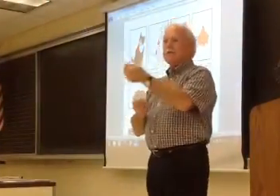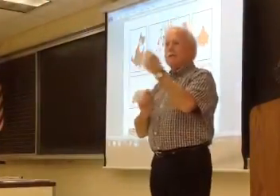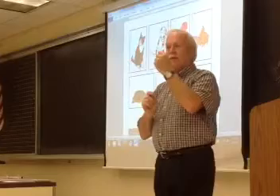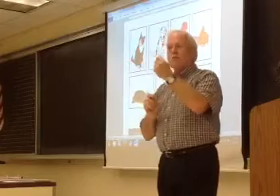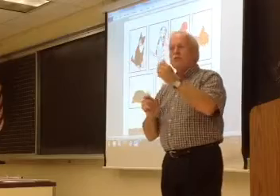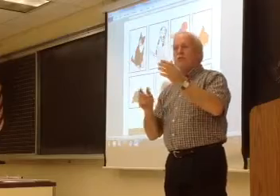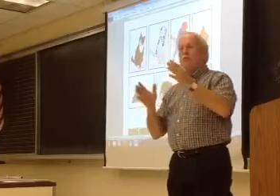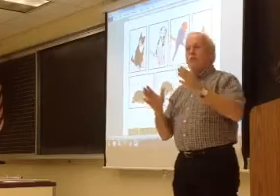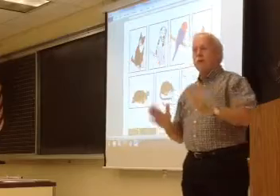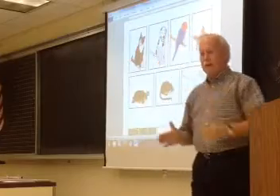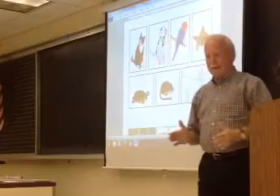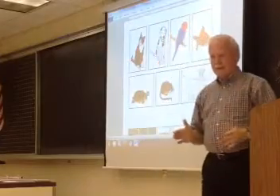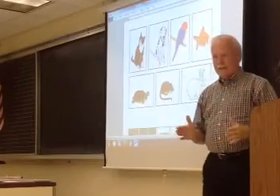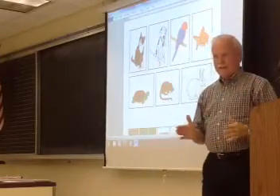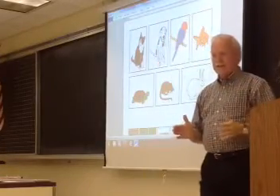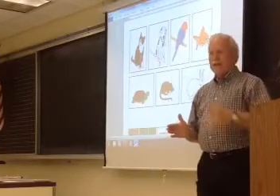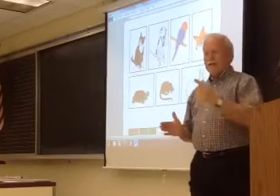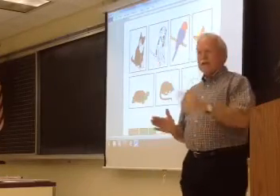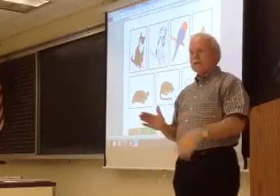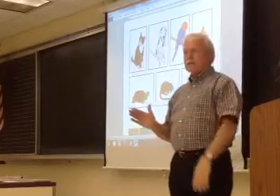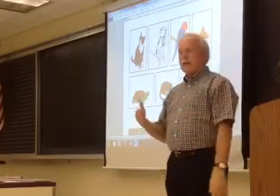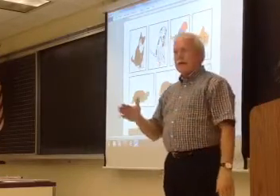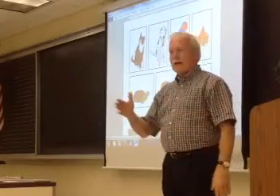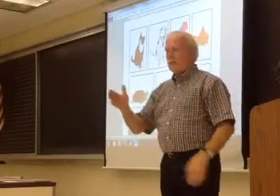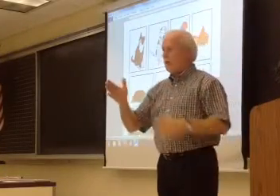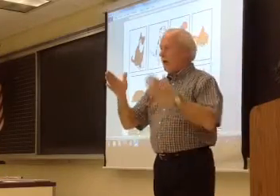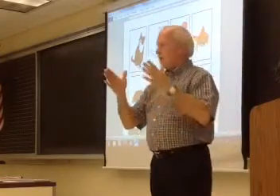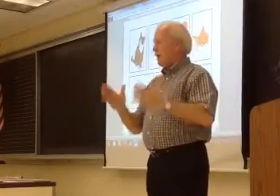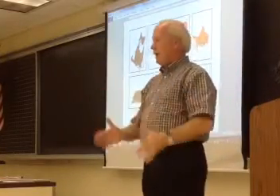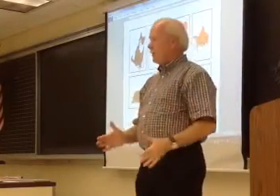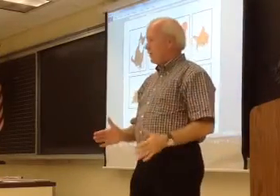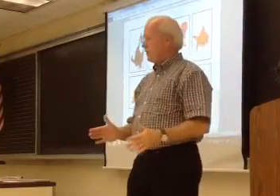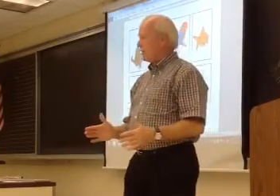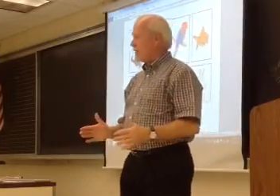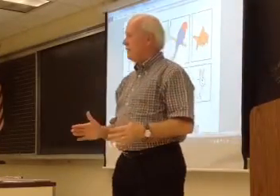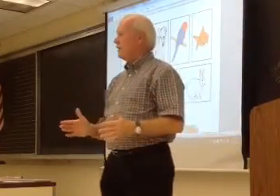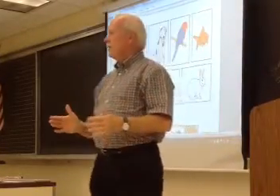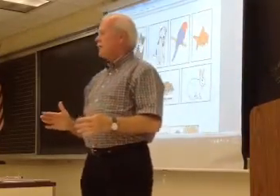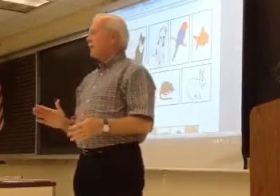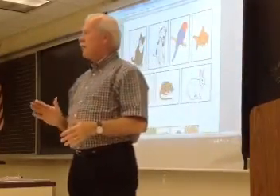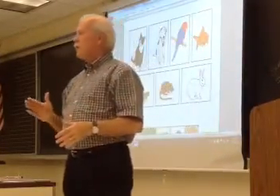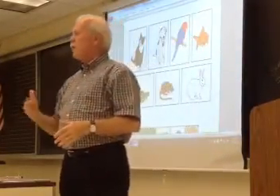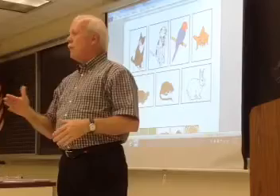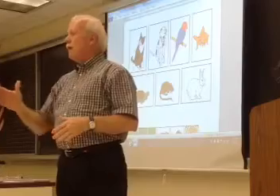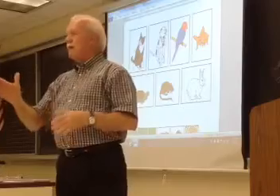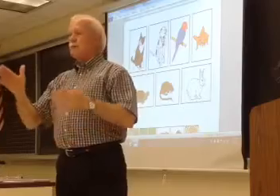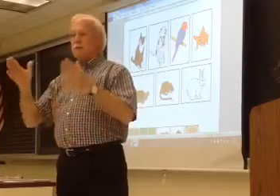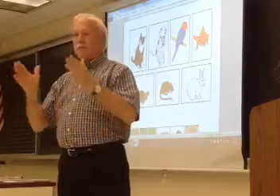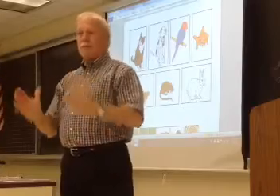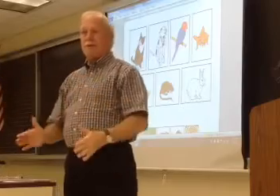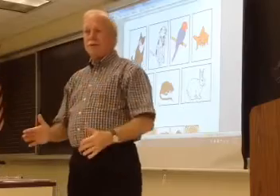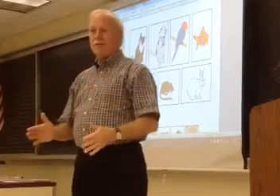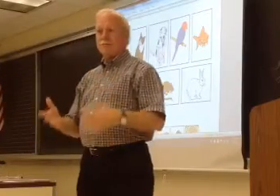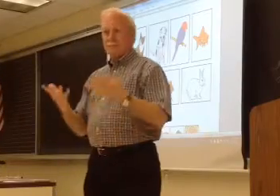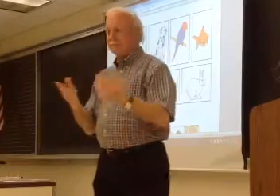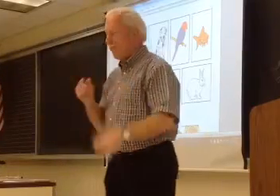a fisherman. This is like Aquaman, right? Little Mermaid or Right, something. Little Mermaid. Can I do that